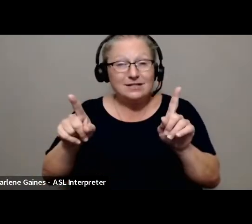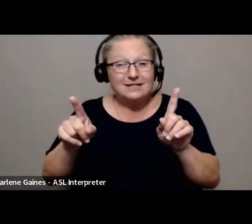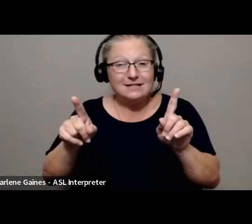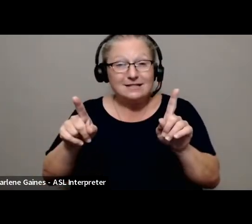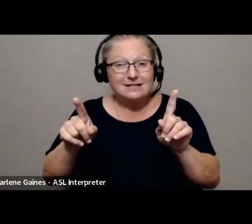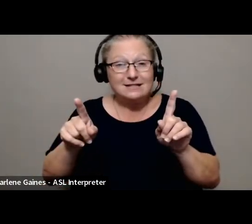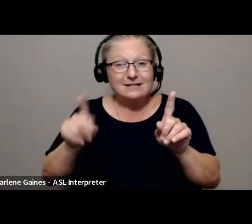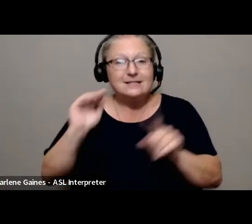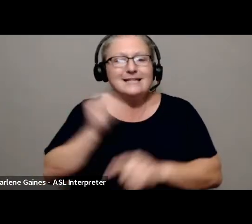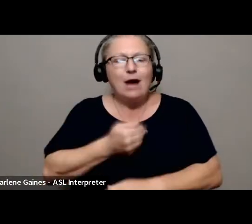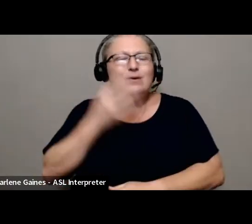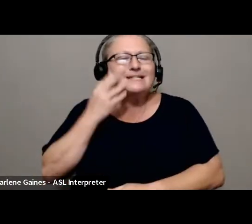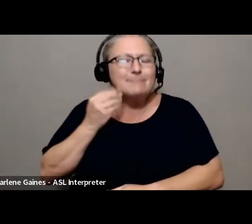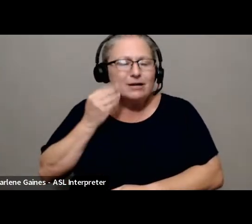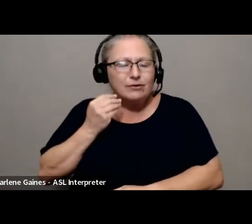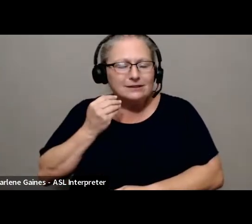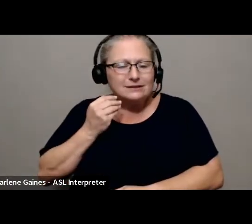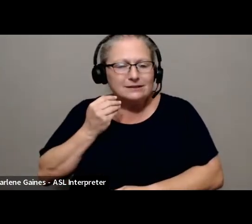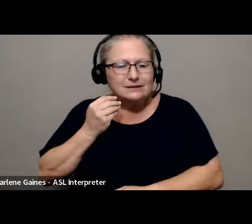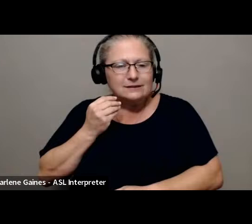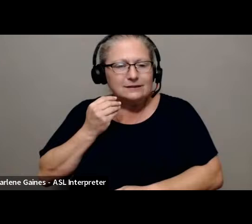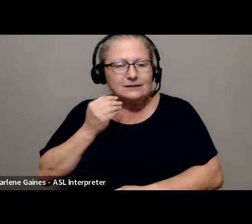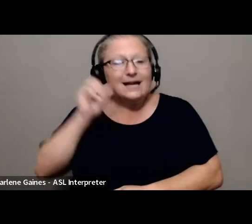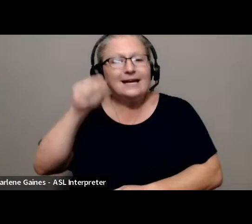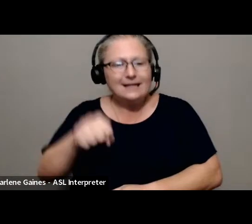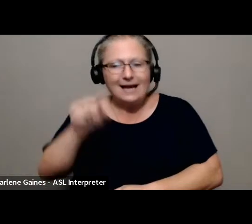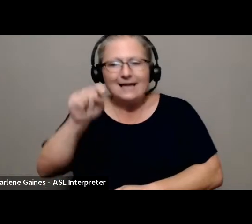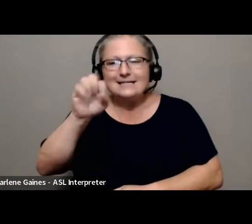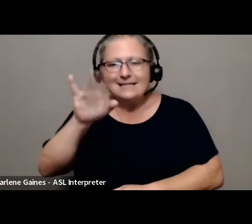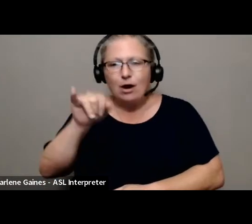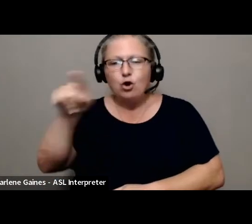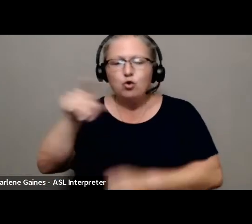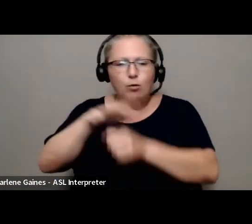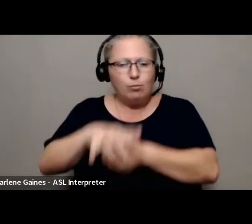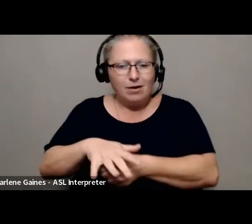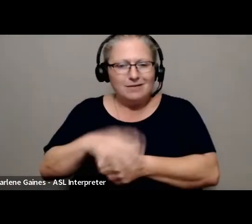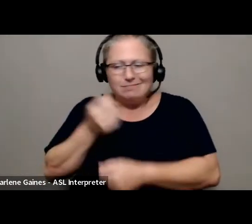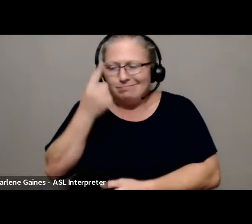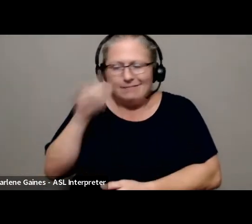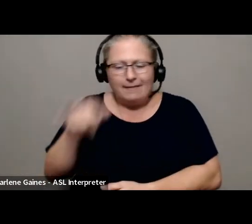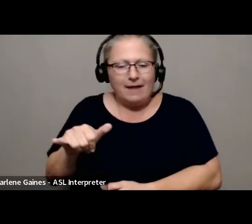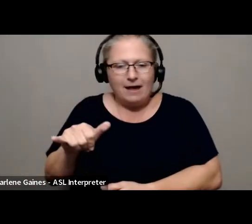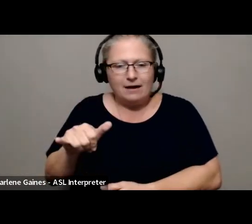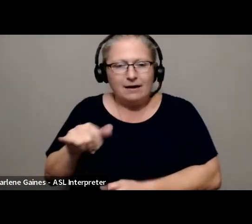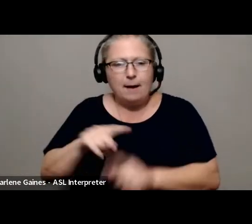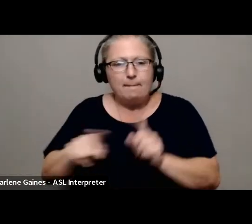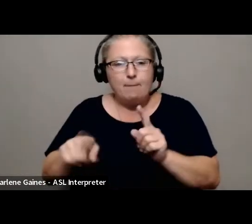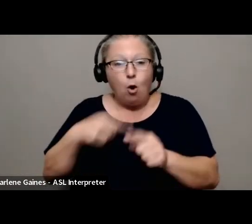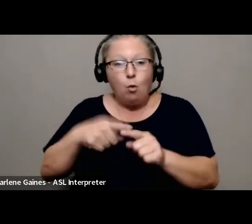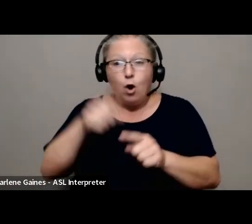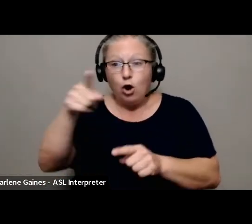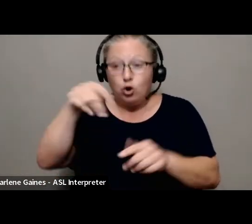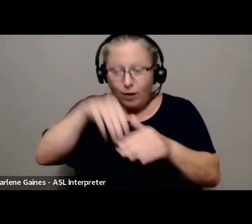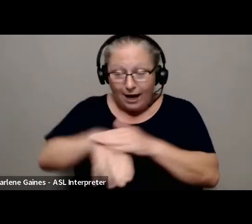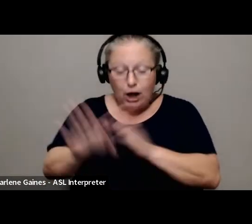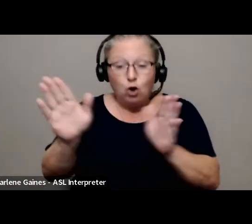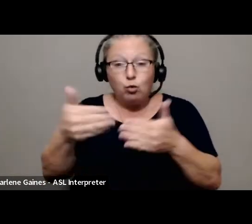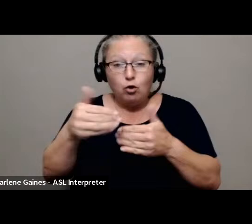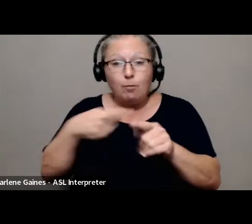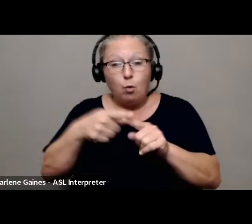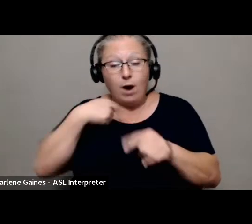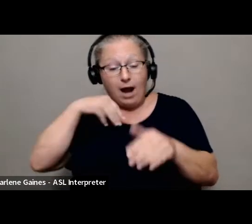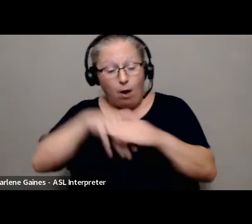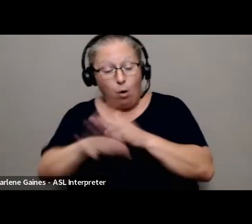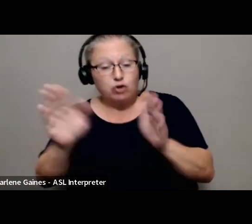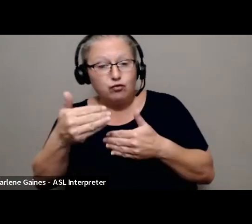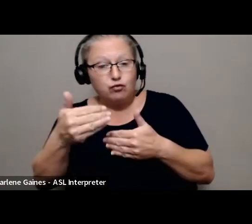our experiences. Yes, Terry, you were oppressed. I completely hear that. But when you walk into a room and when I walk into a room,